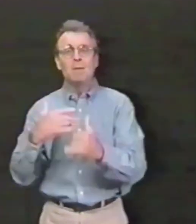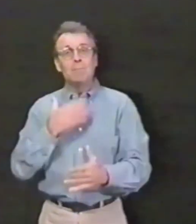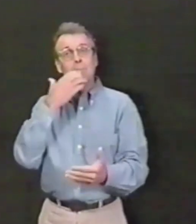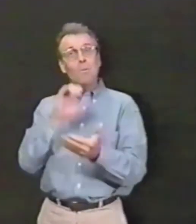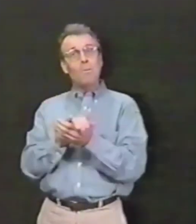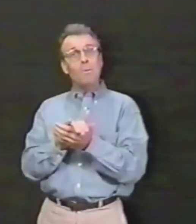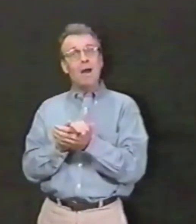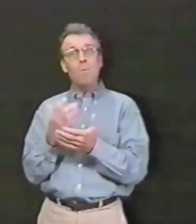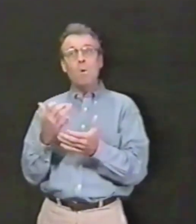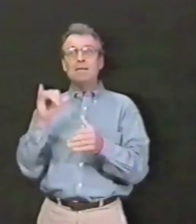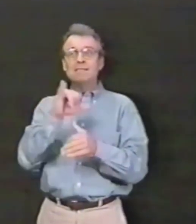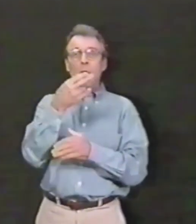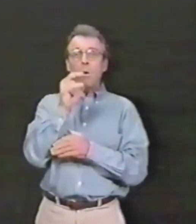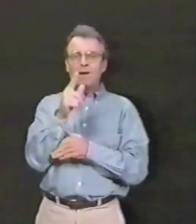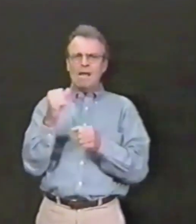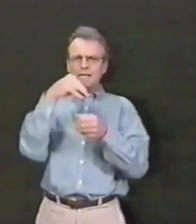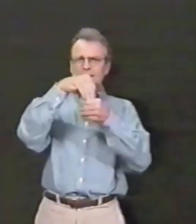wheels.